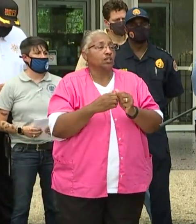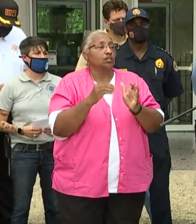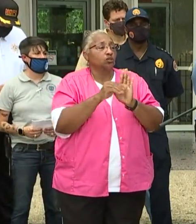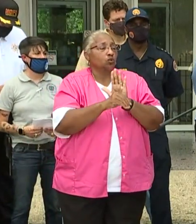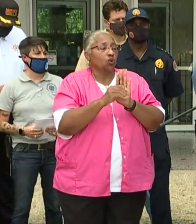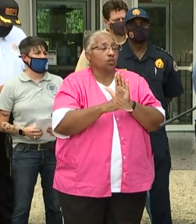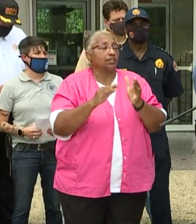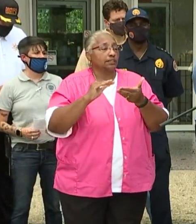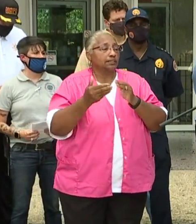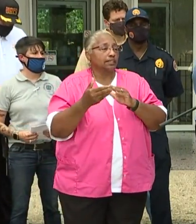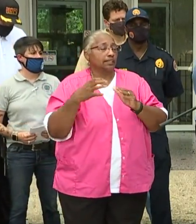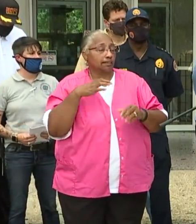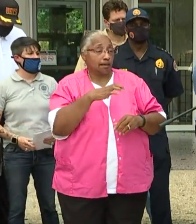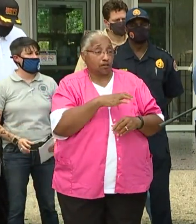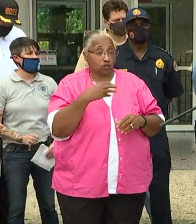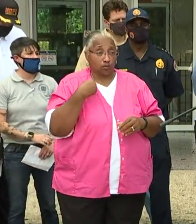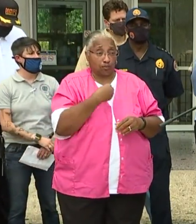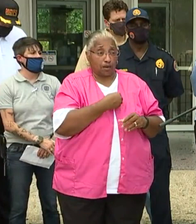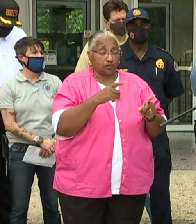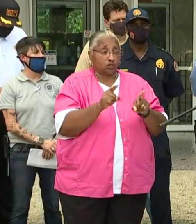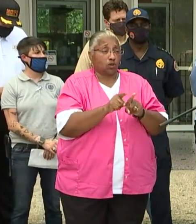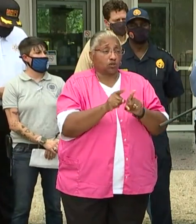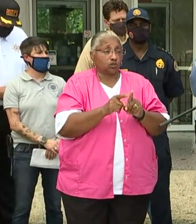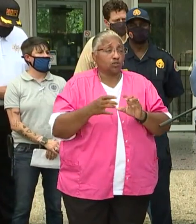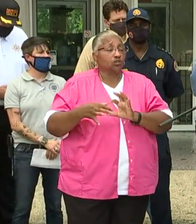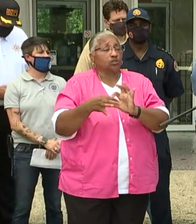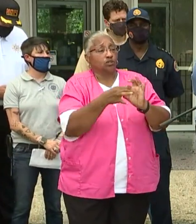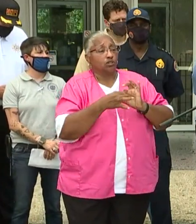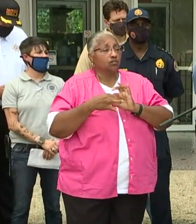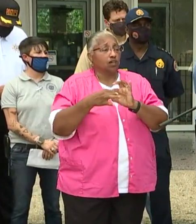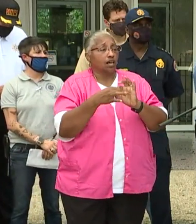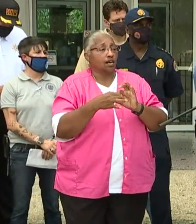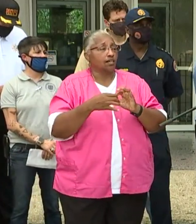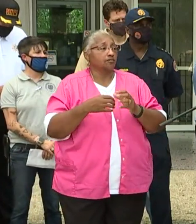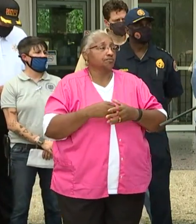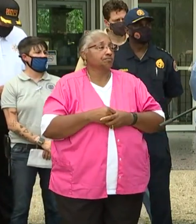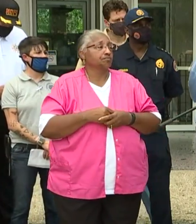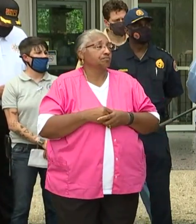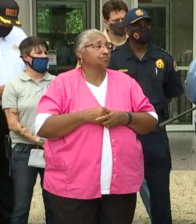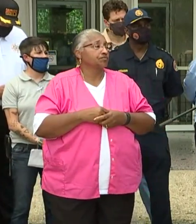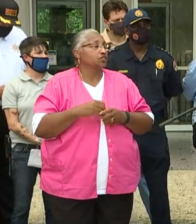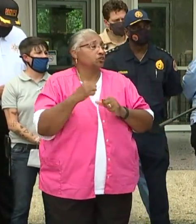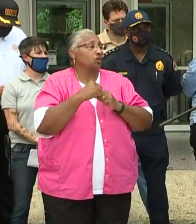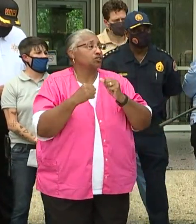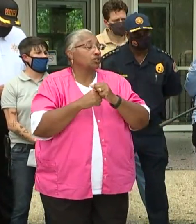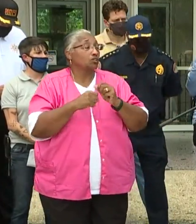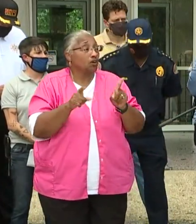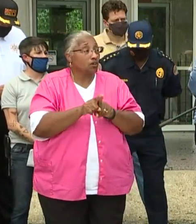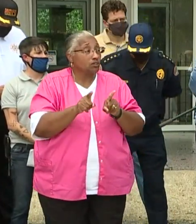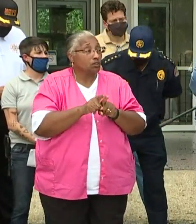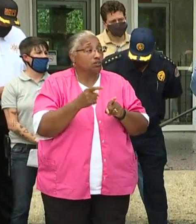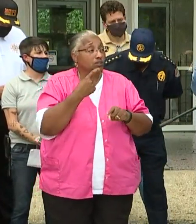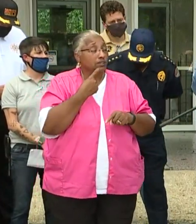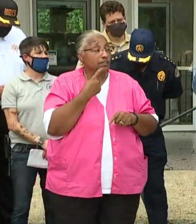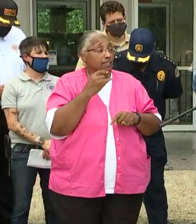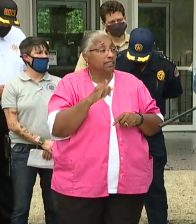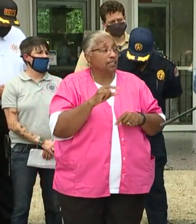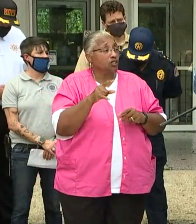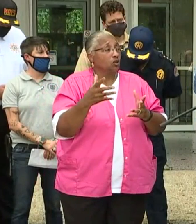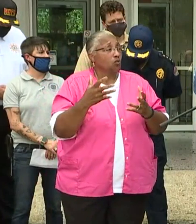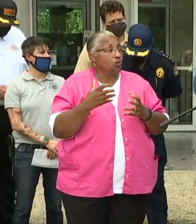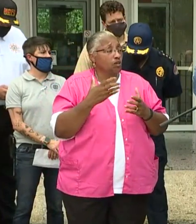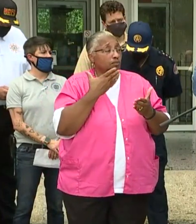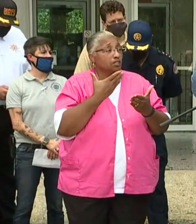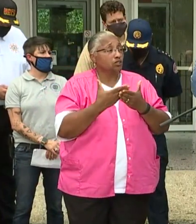City Council members, but in our unified command structure. And one more follow-up question, if I may. You had mentioned also that you wanted to be